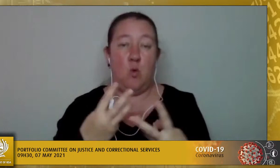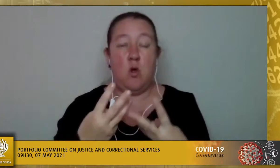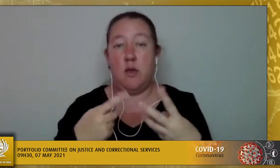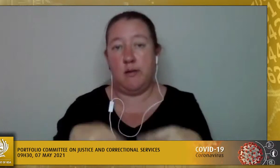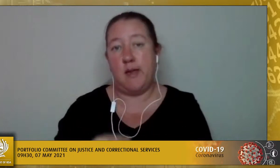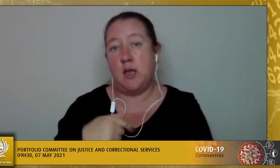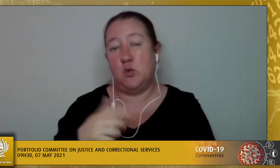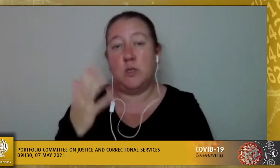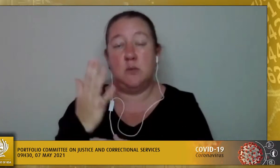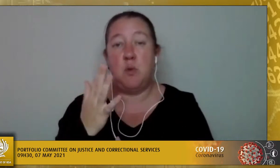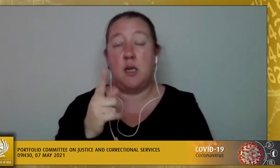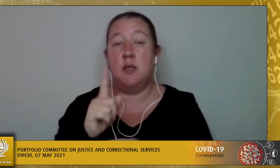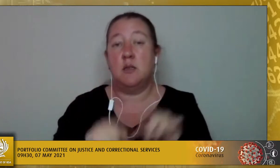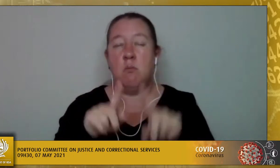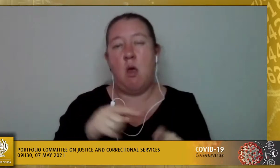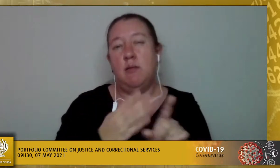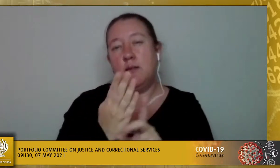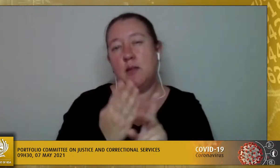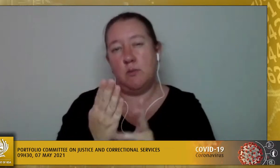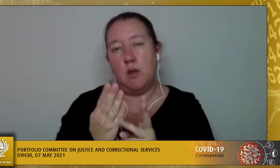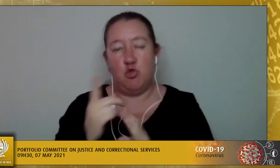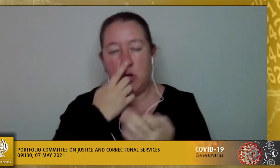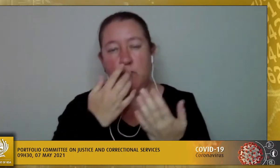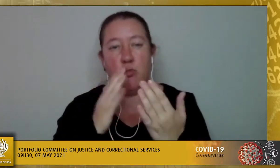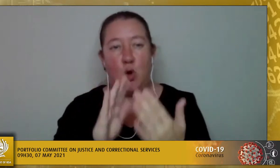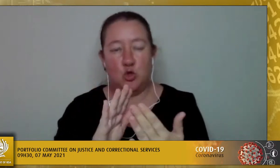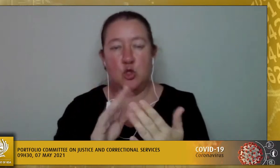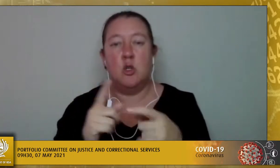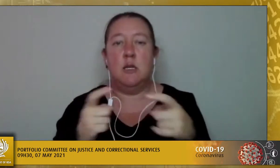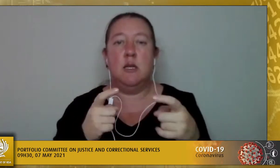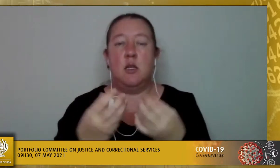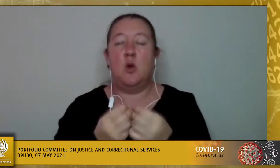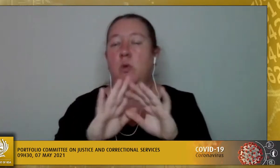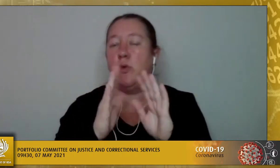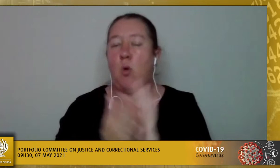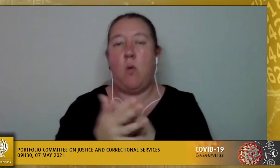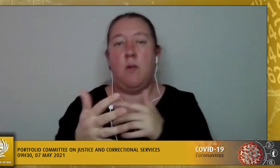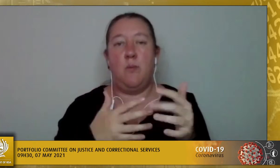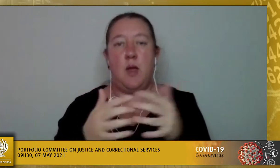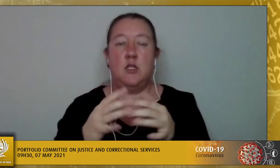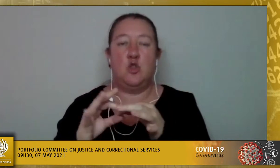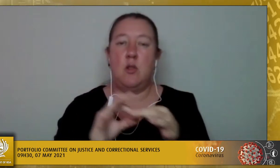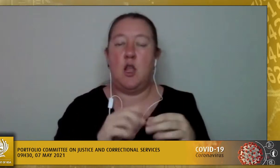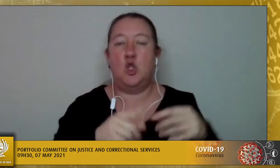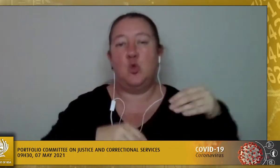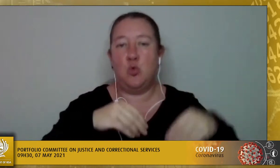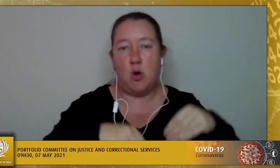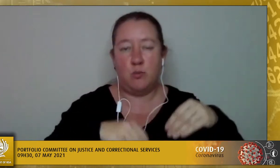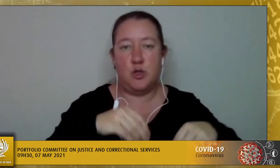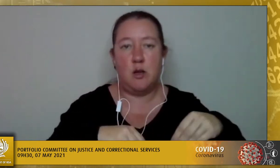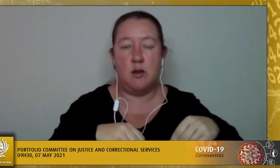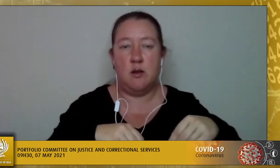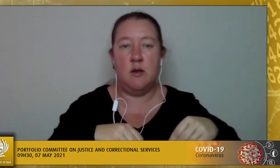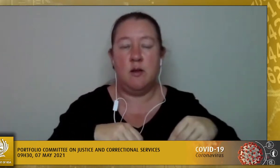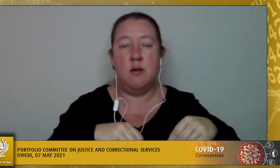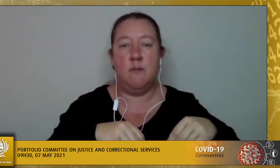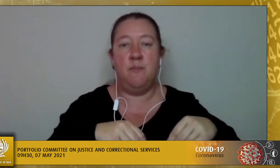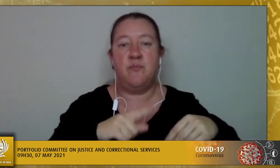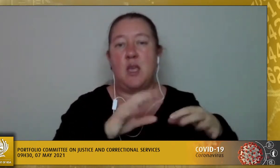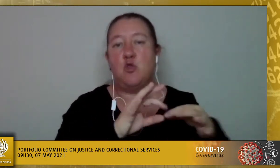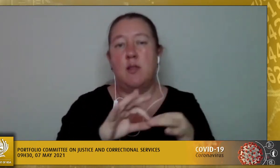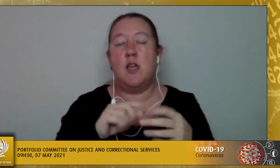it's a multi-disciplinary approach to deal with all matters relating to corruption in the uh in